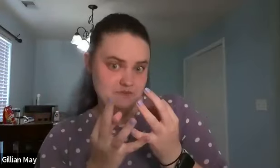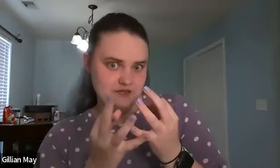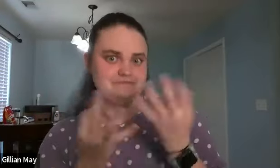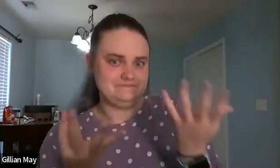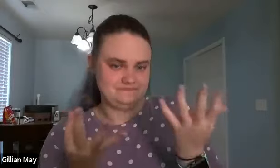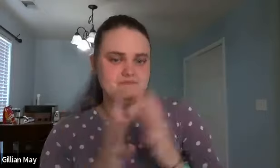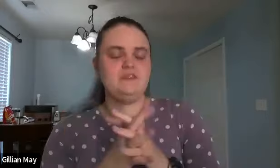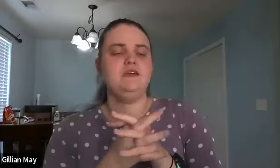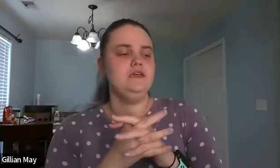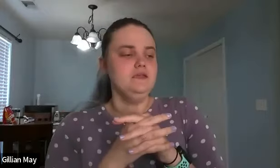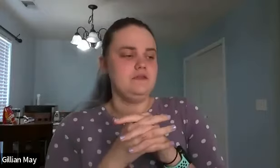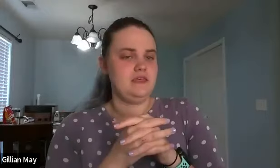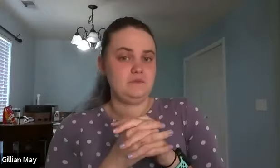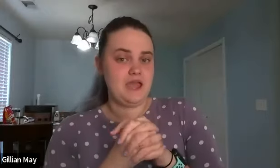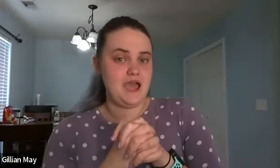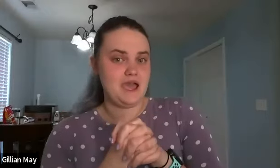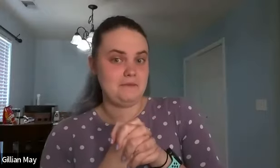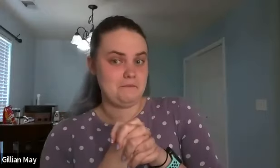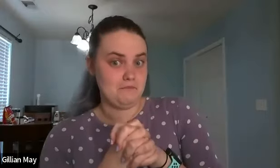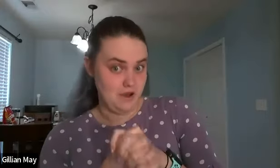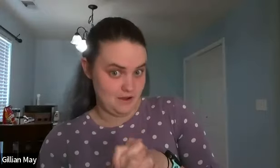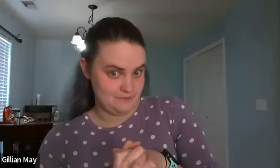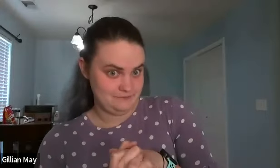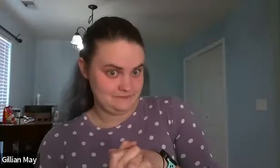family. Then we had mom.